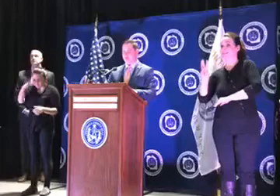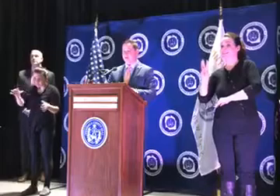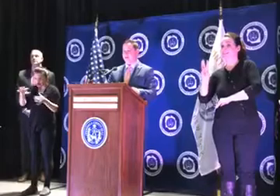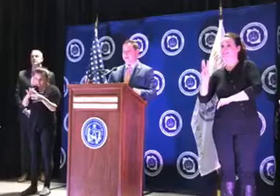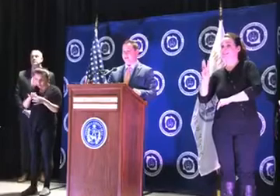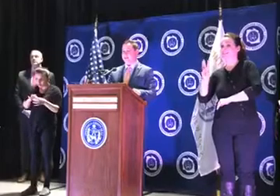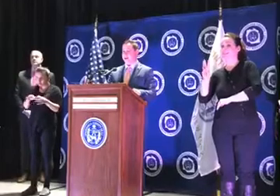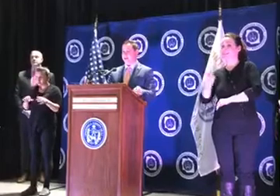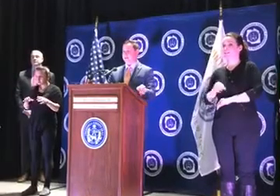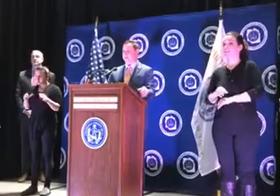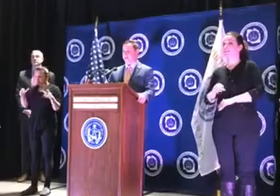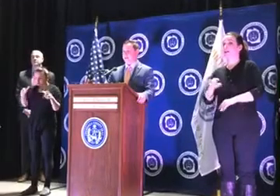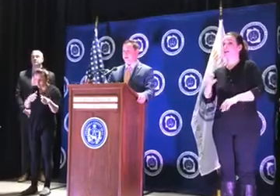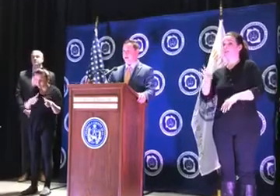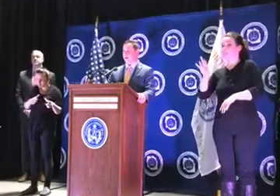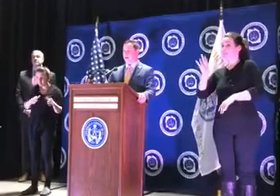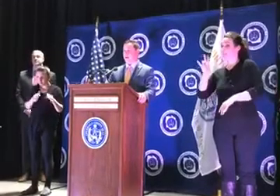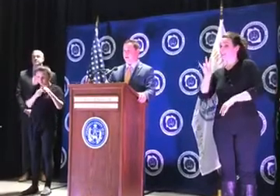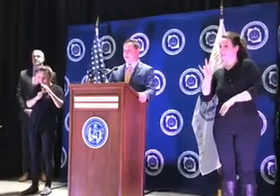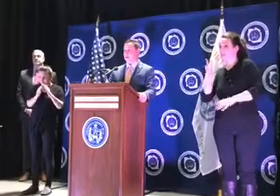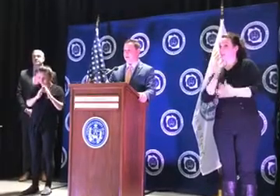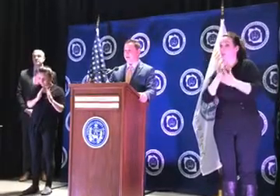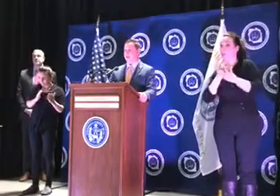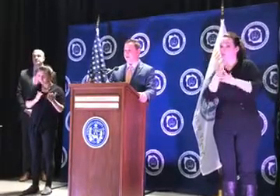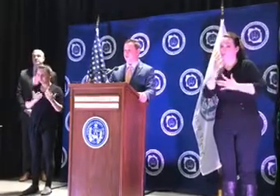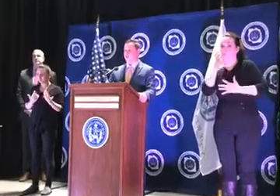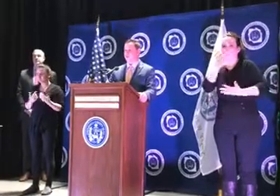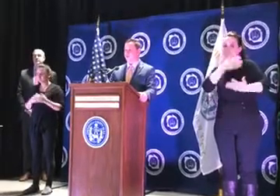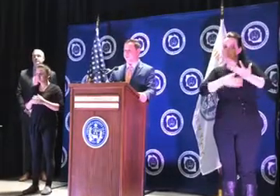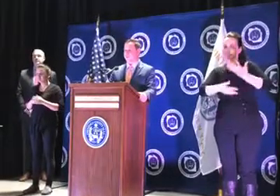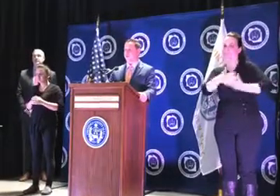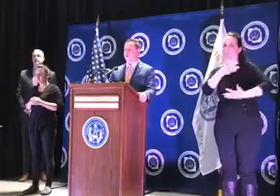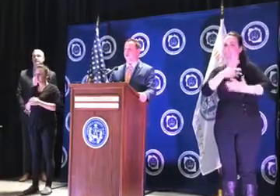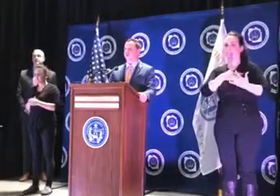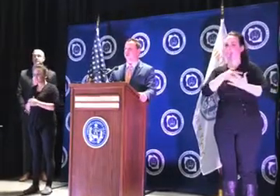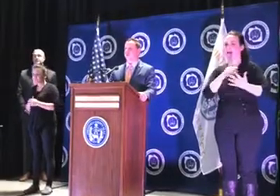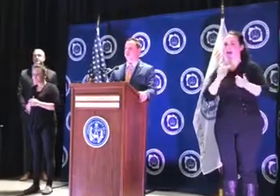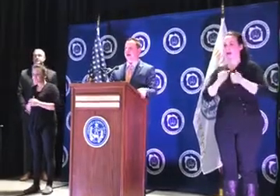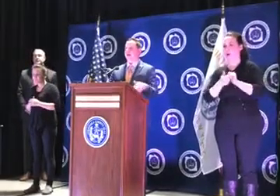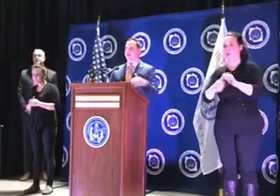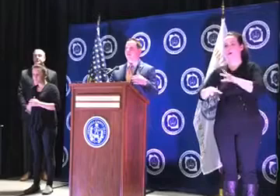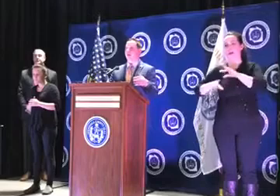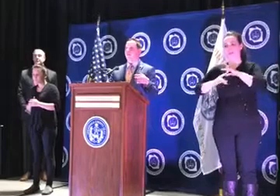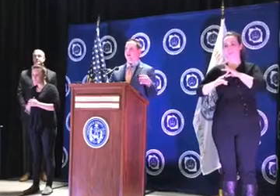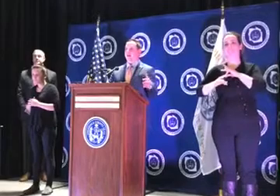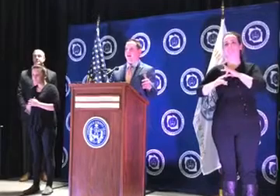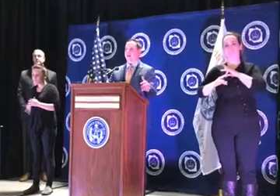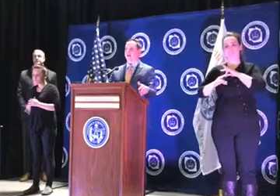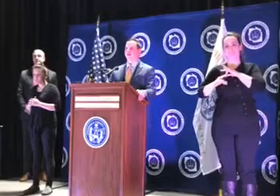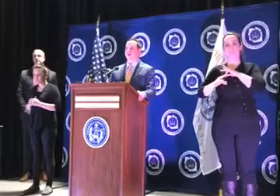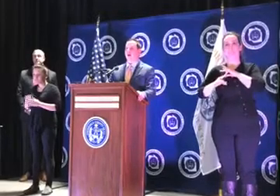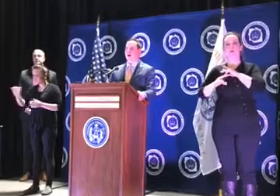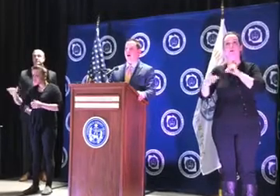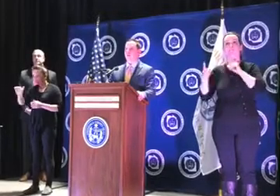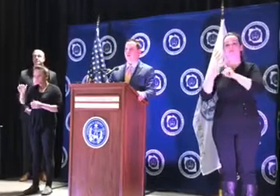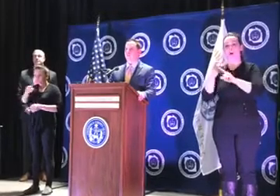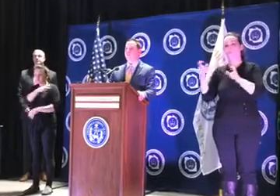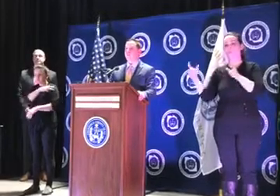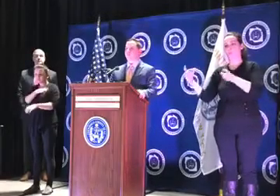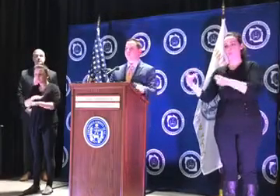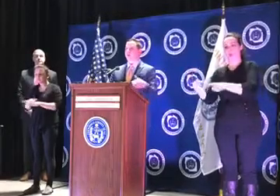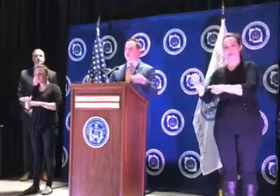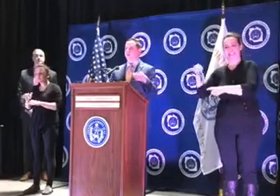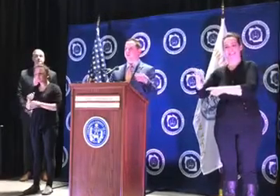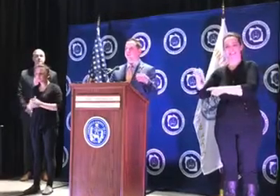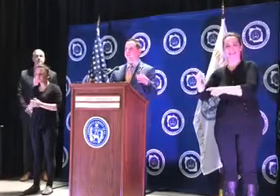7 contacts that are positive from quarantines. Just to remind the public again, when we